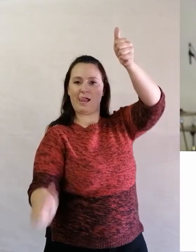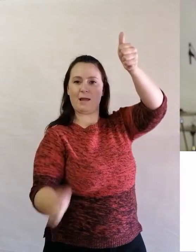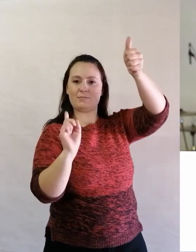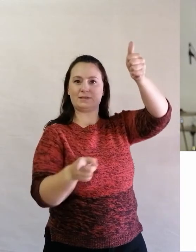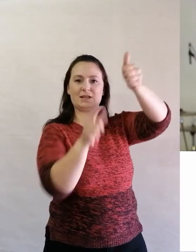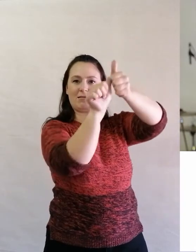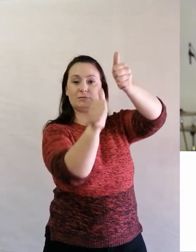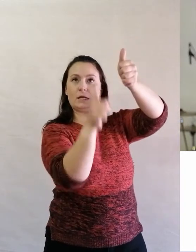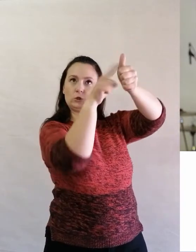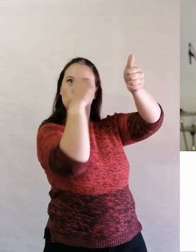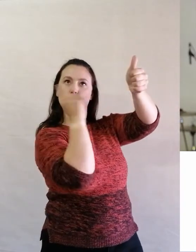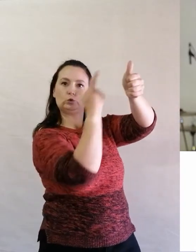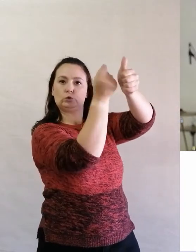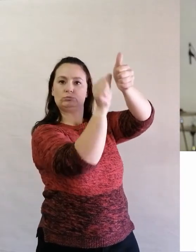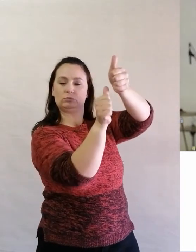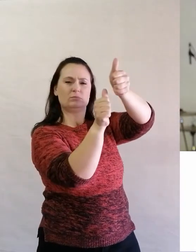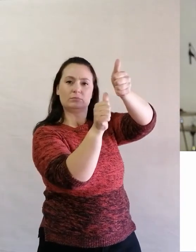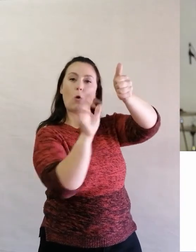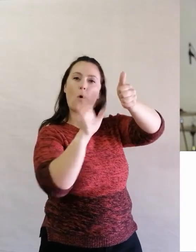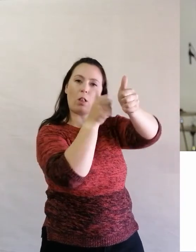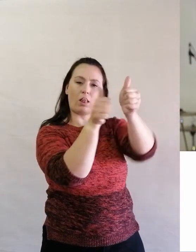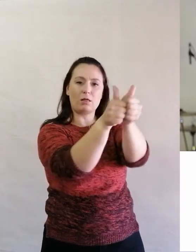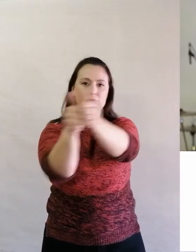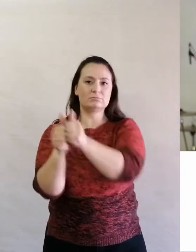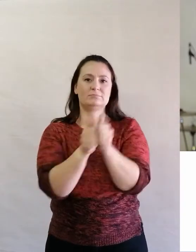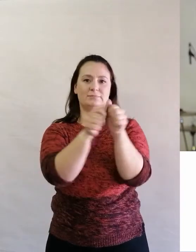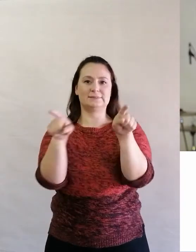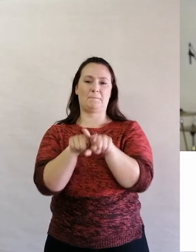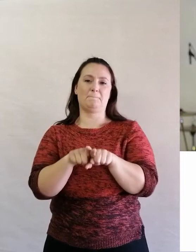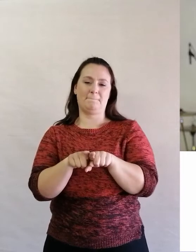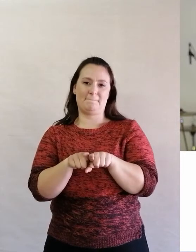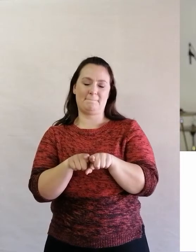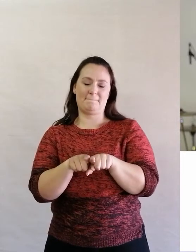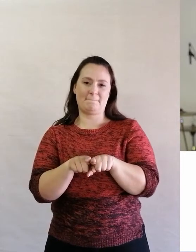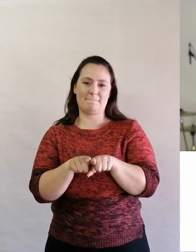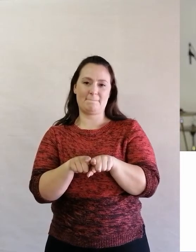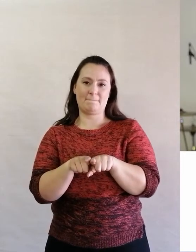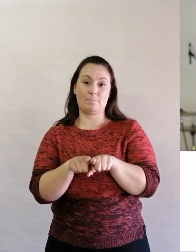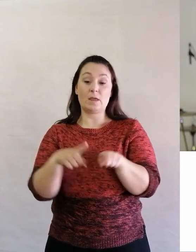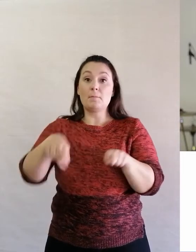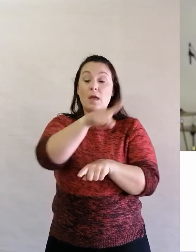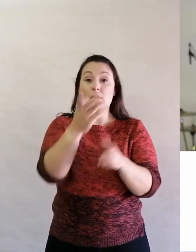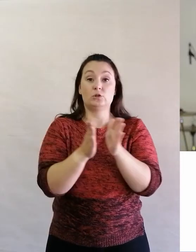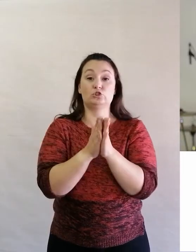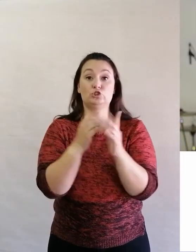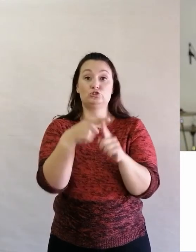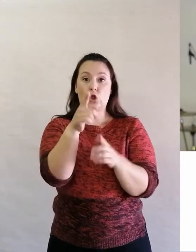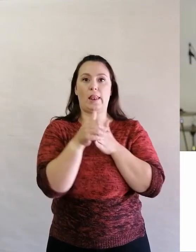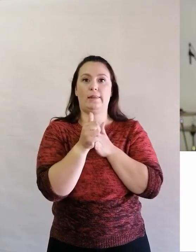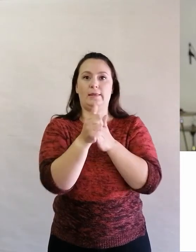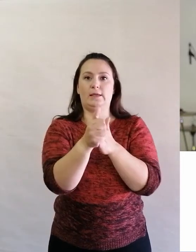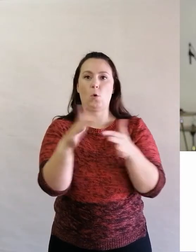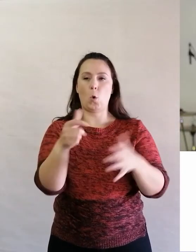I want to encourage you, every single one out there, perhaps your job isn't, you know, a leader in the church or, you know,